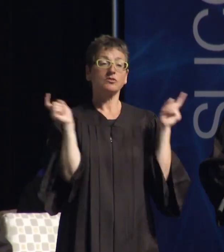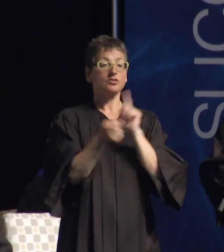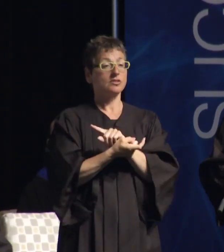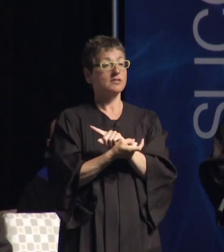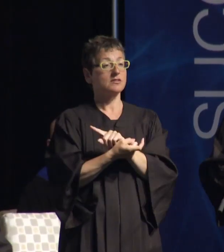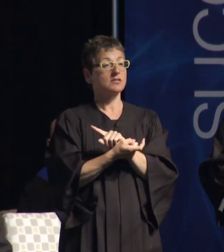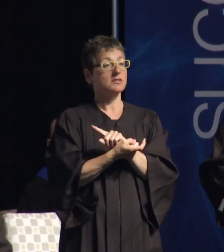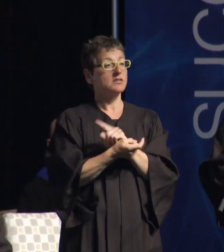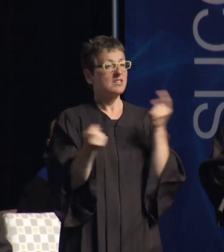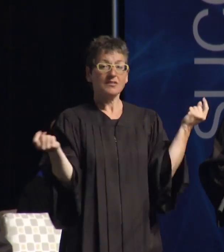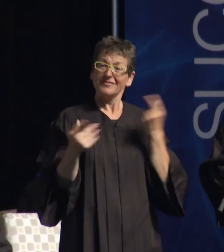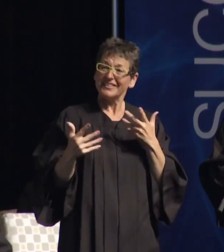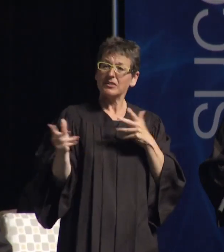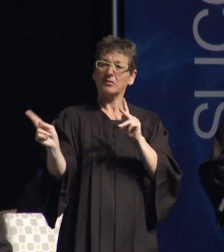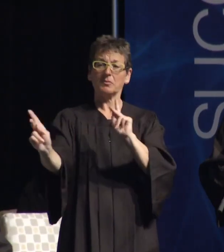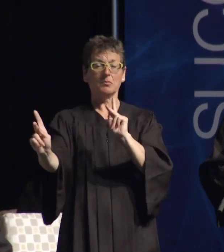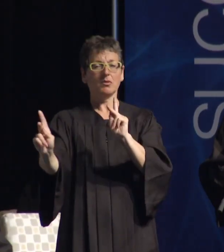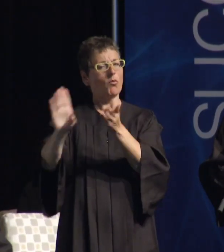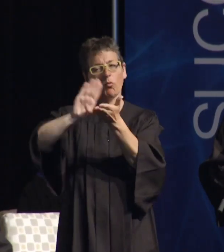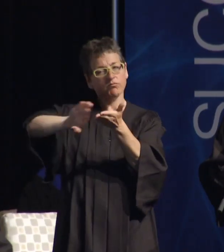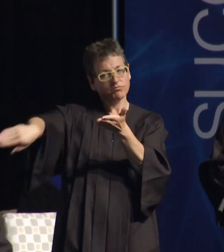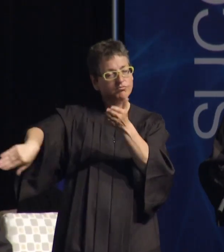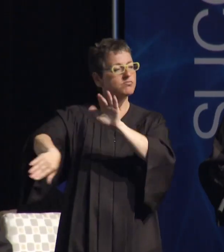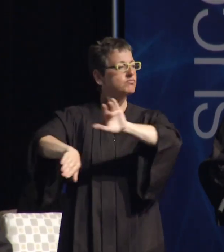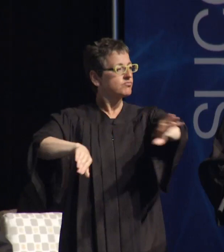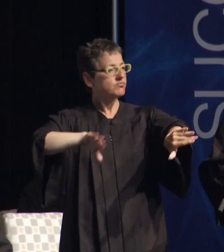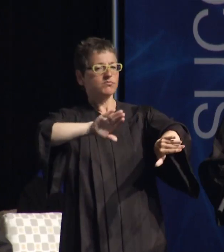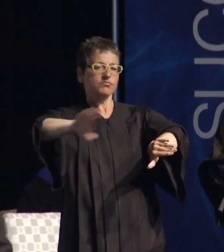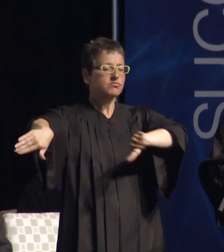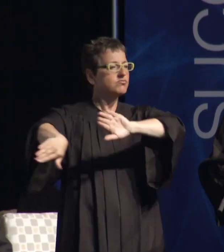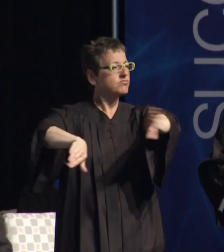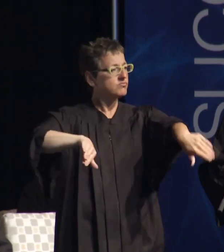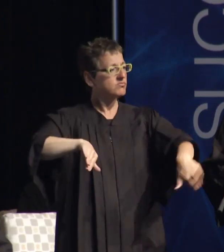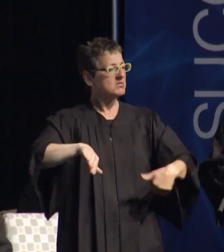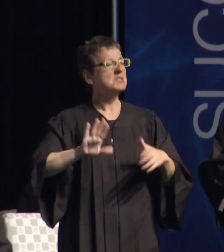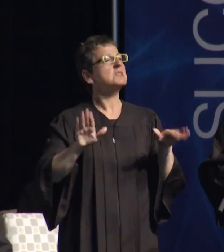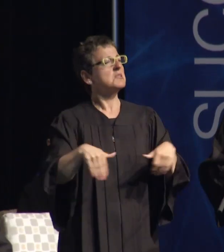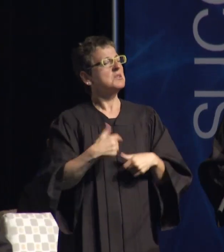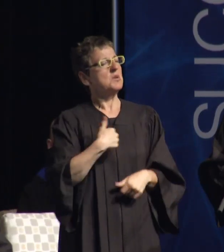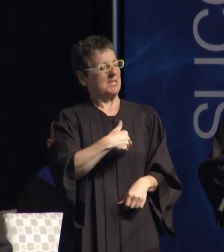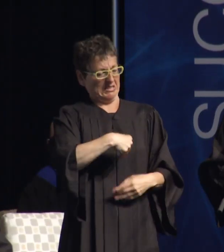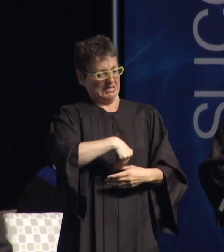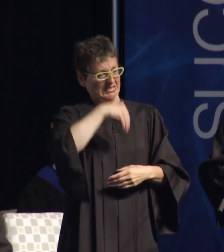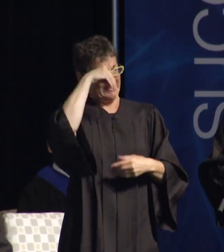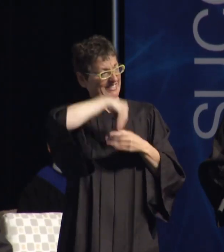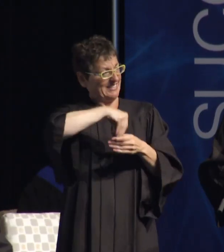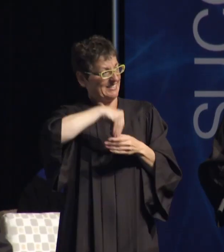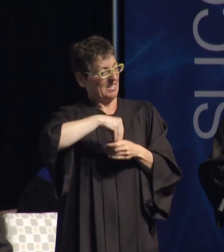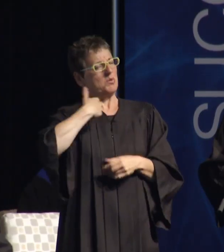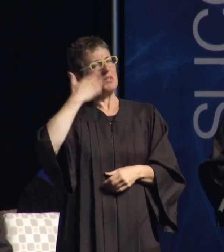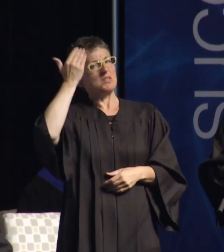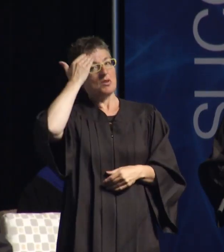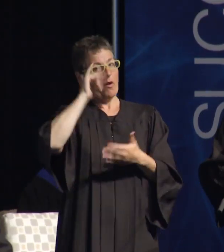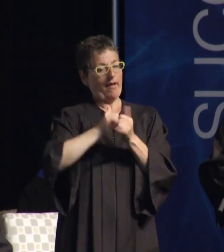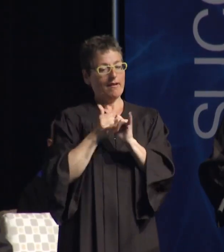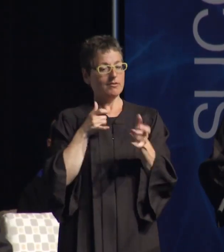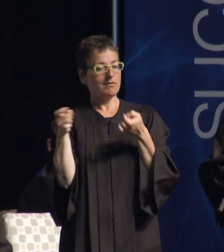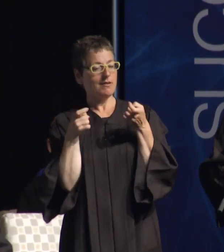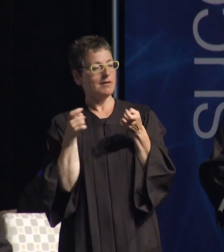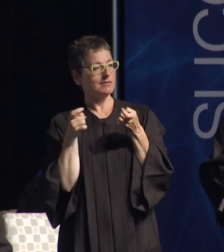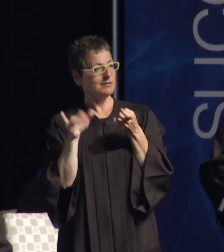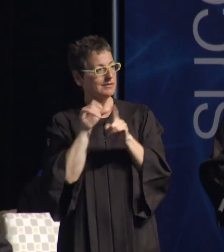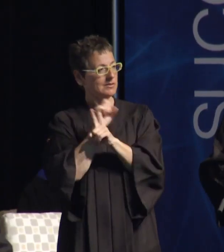people and economic insecurity will leave us. We will intuitively know how to handle situations which used to baffle